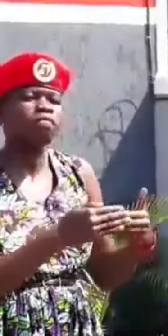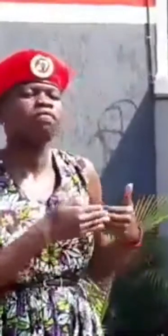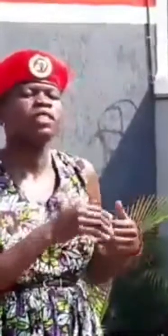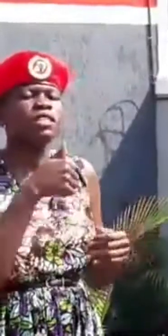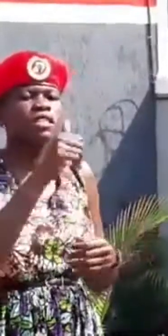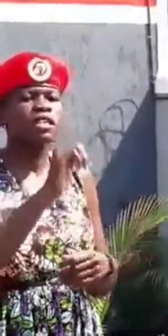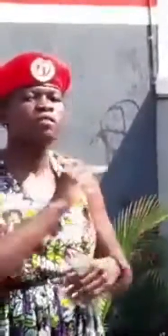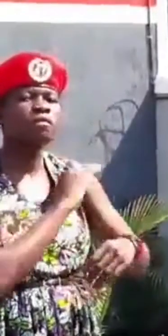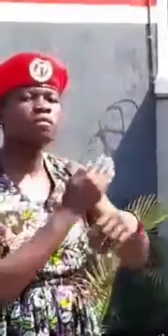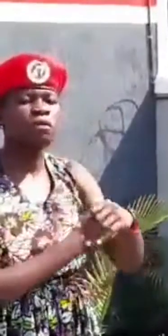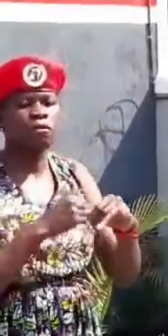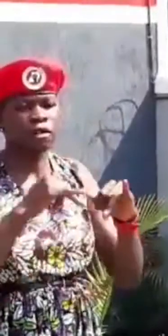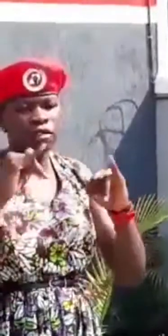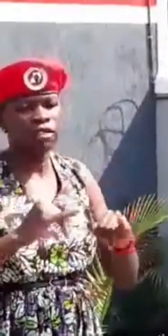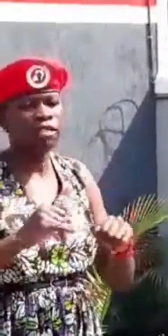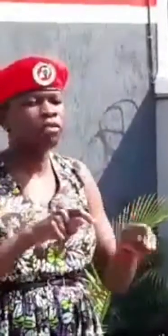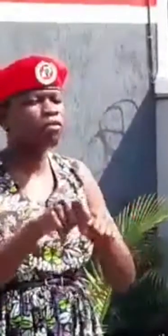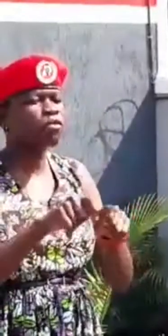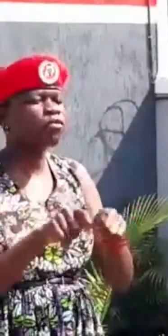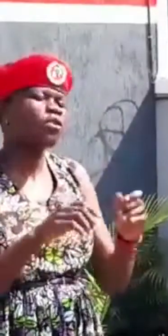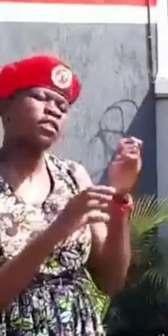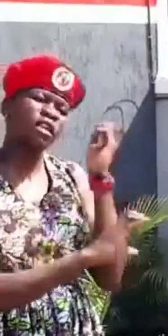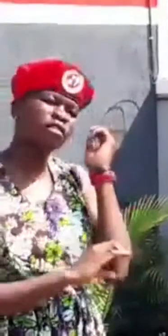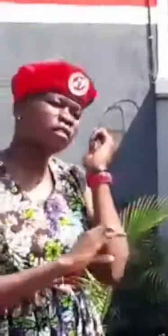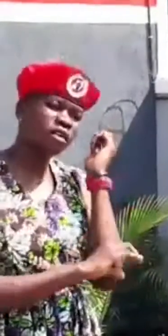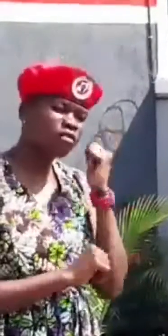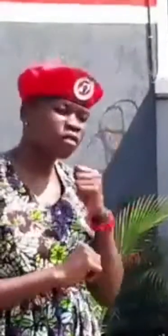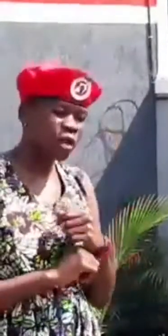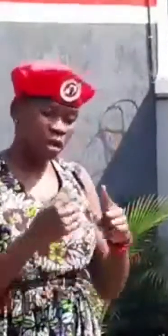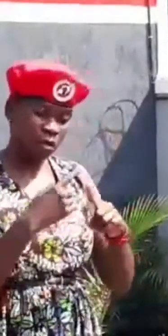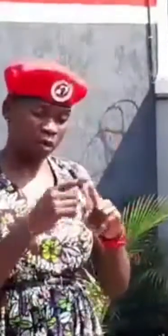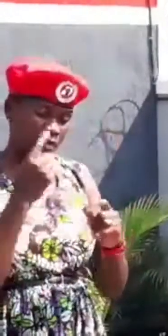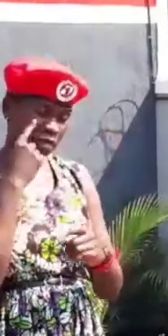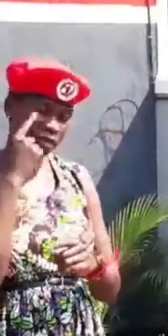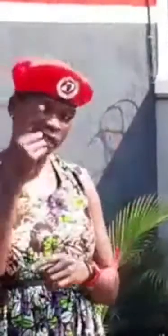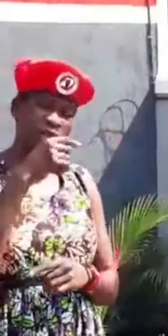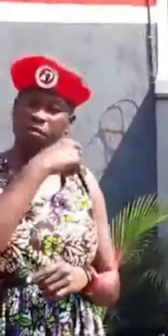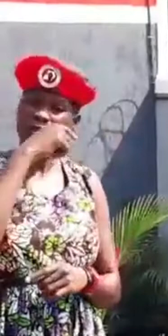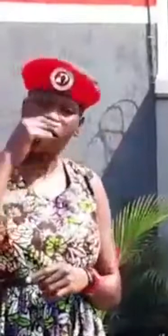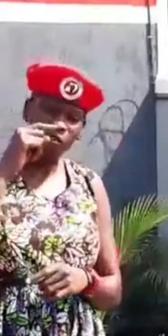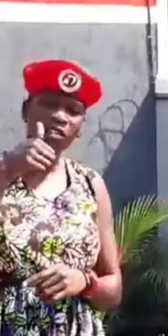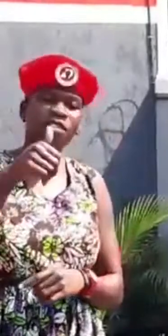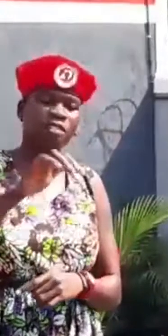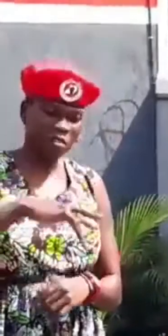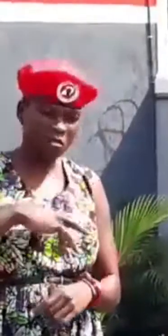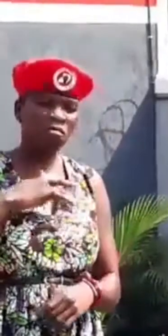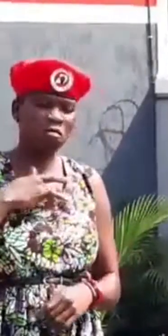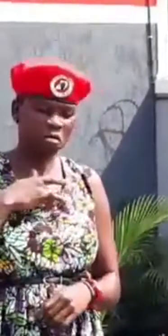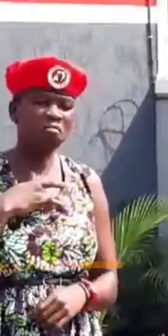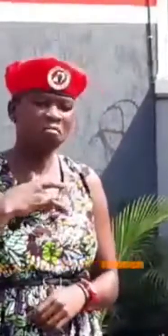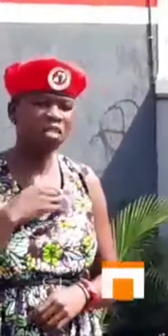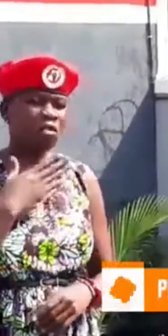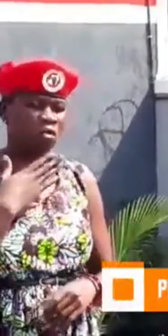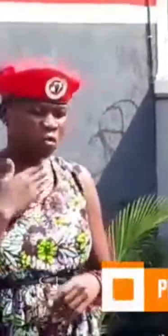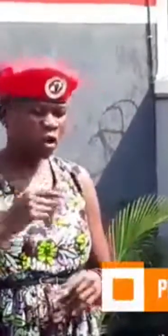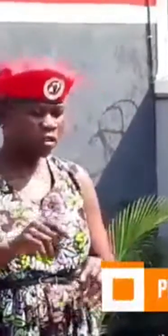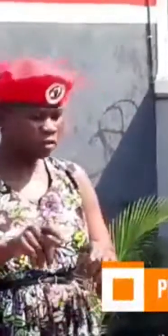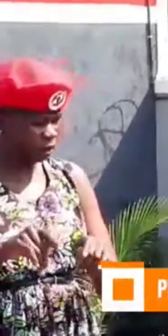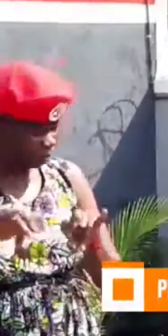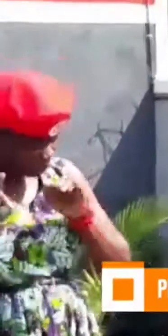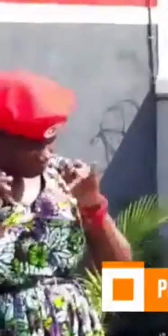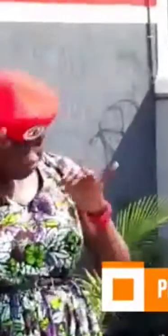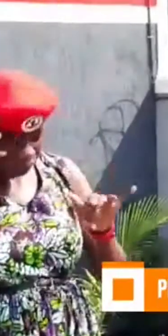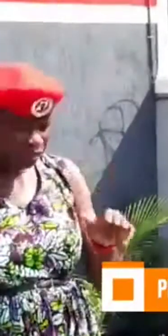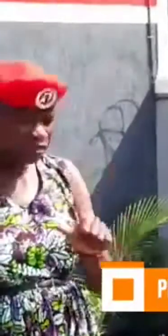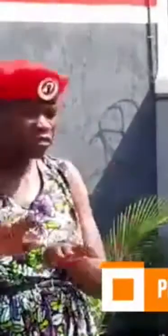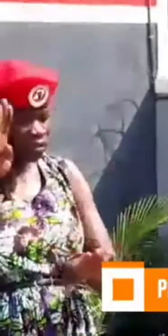all dictators before him, is determined to keep in power at any cost. He does not care what happens to